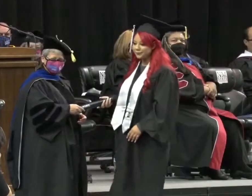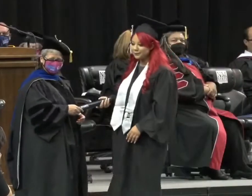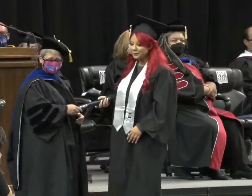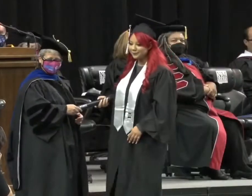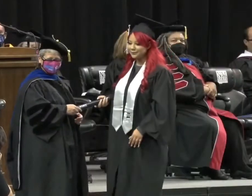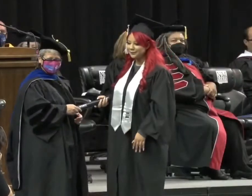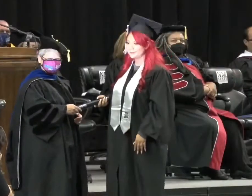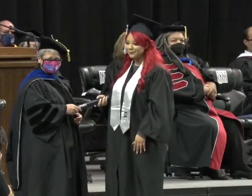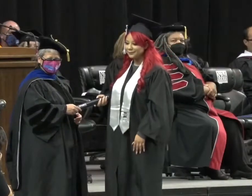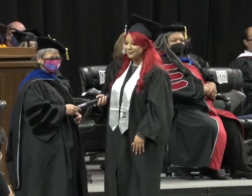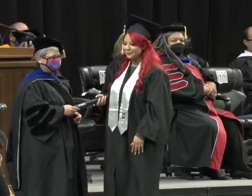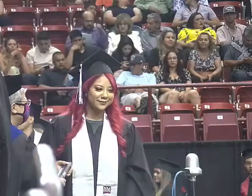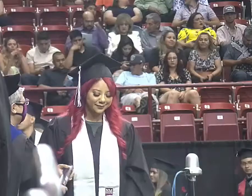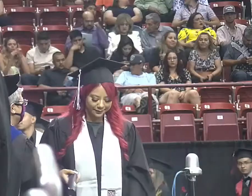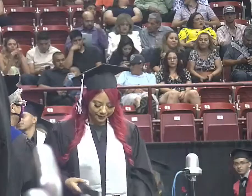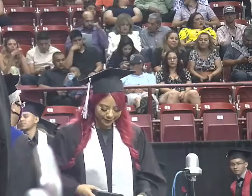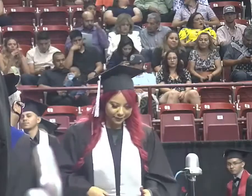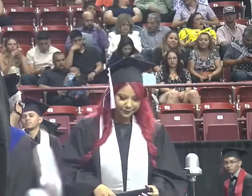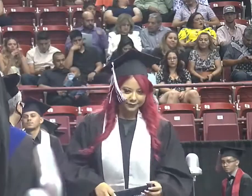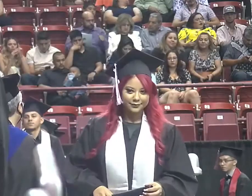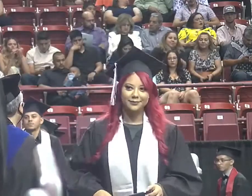Hector Manuel.